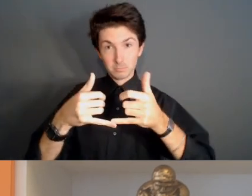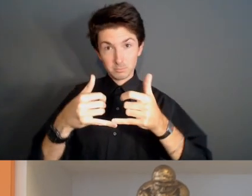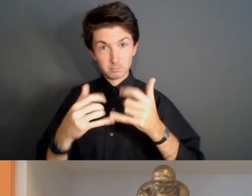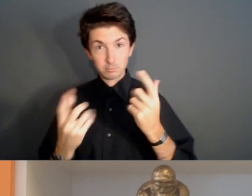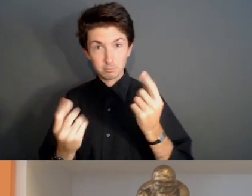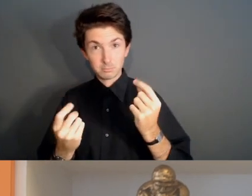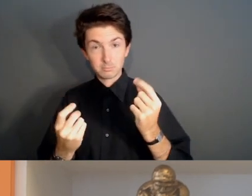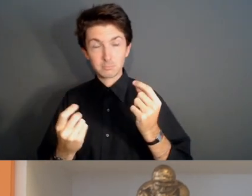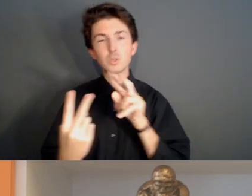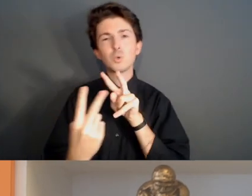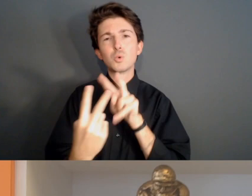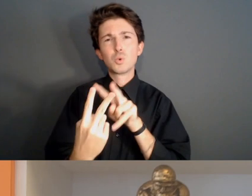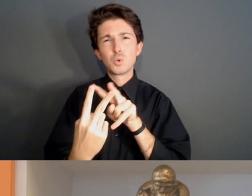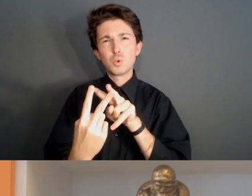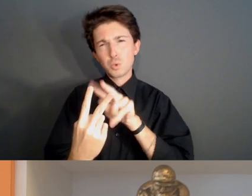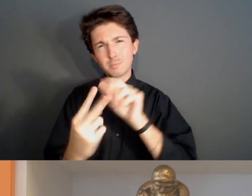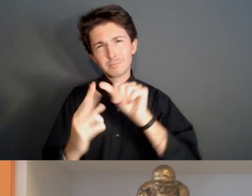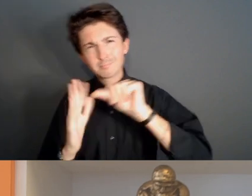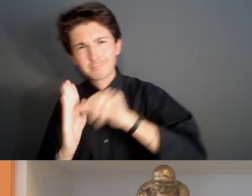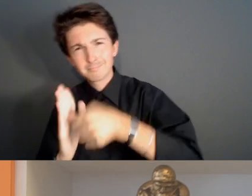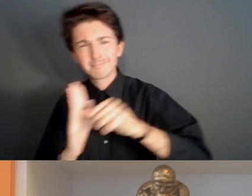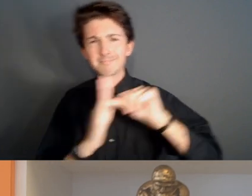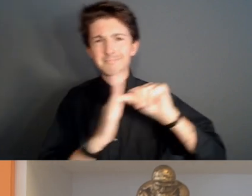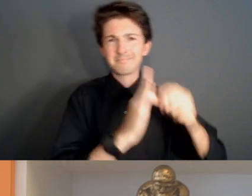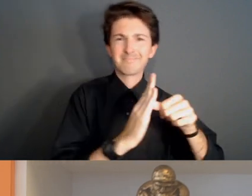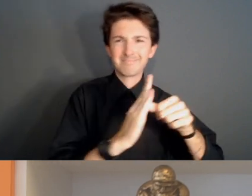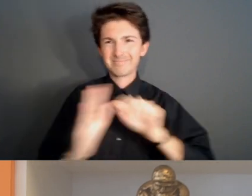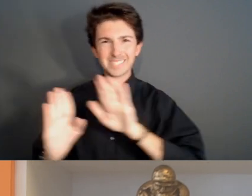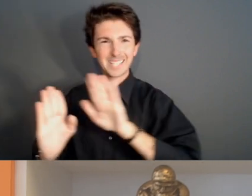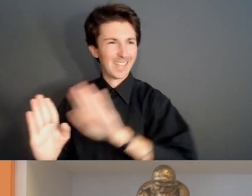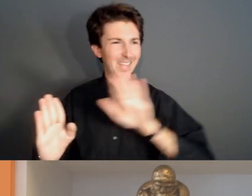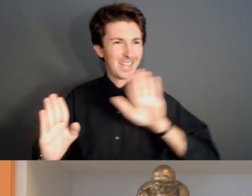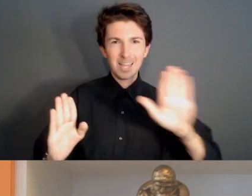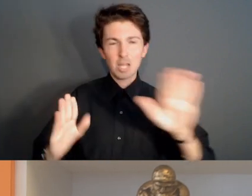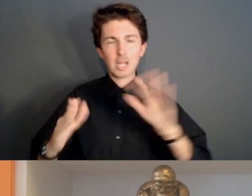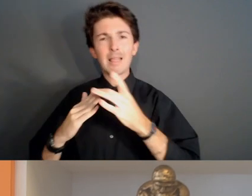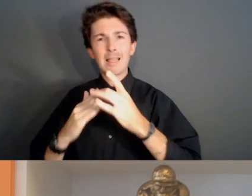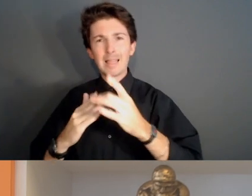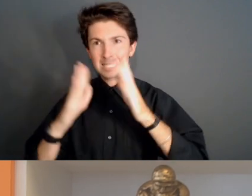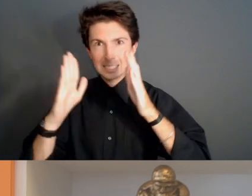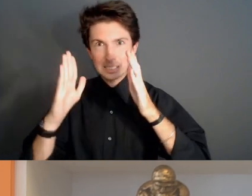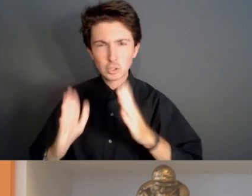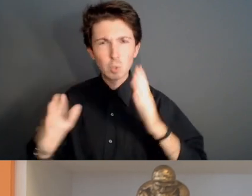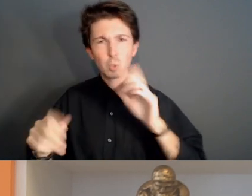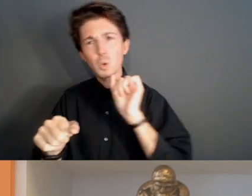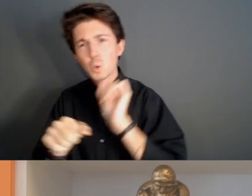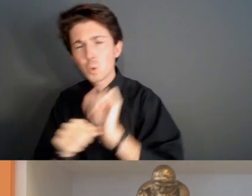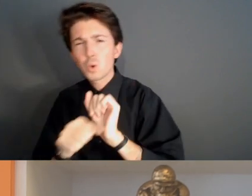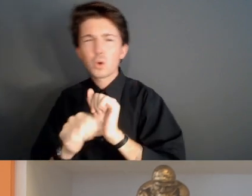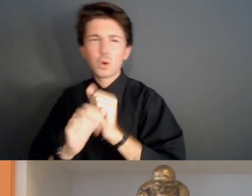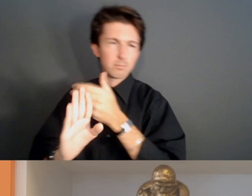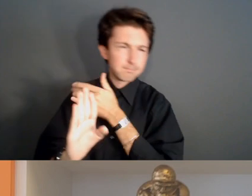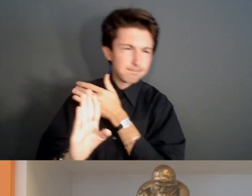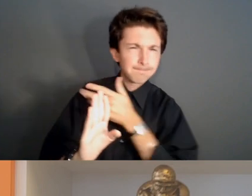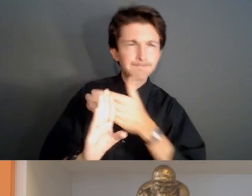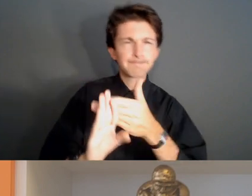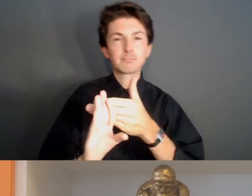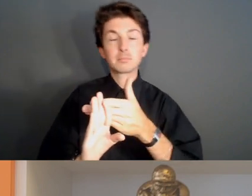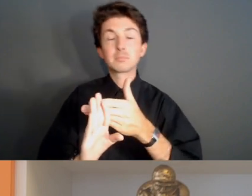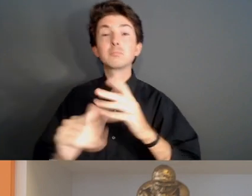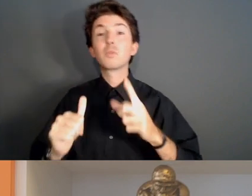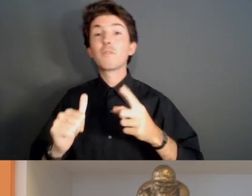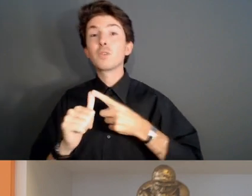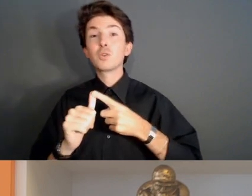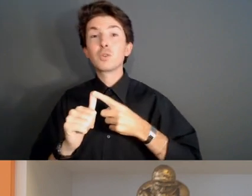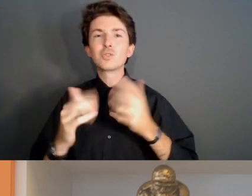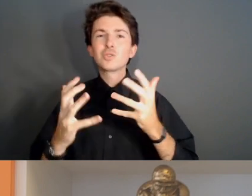the great work of two incredible disability advocates and leaders. Before we get to that, I want to highlight